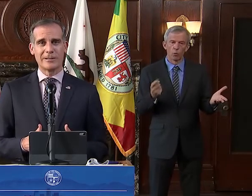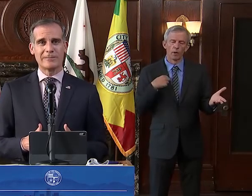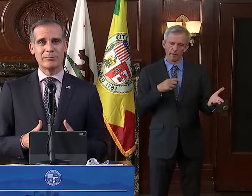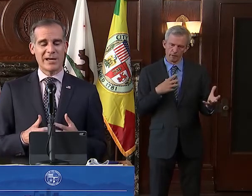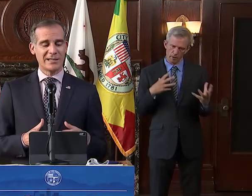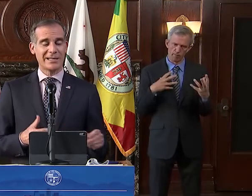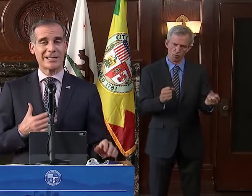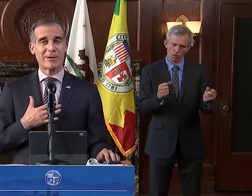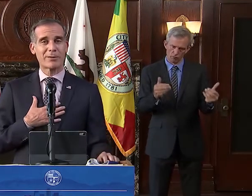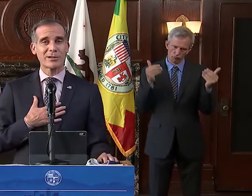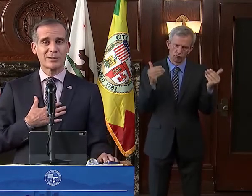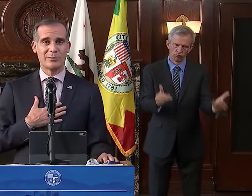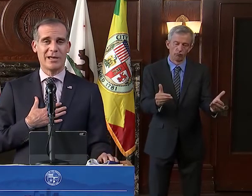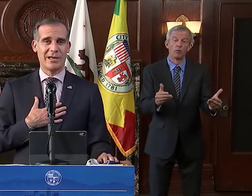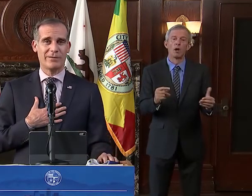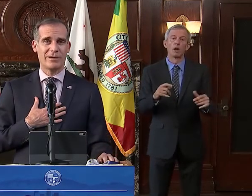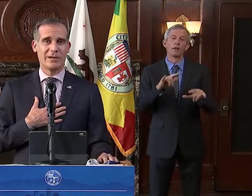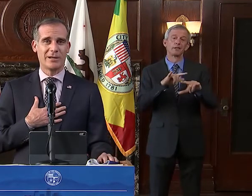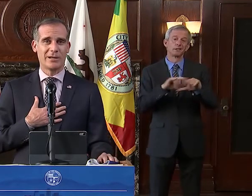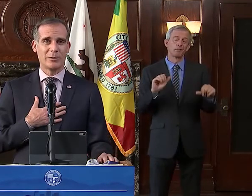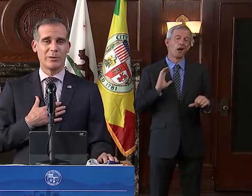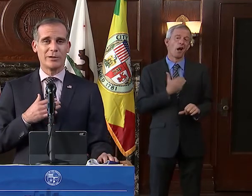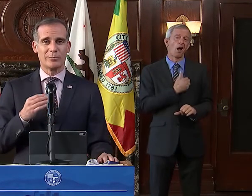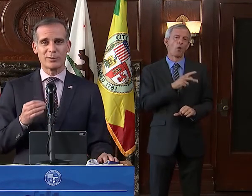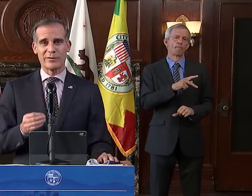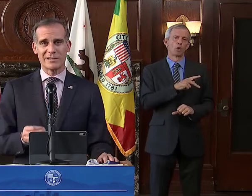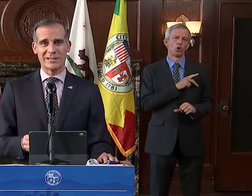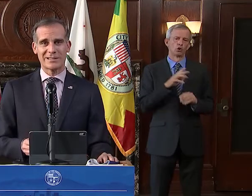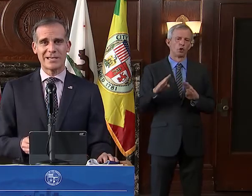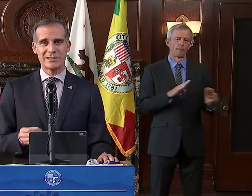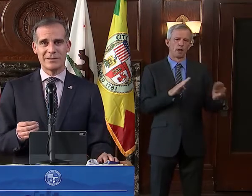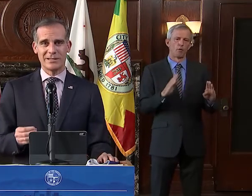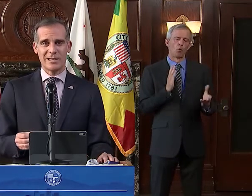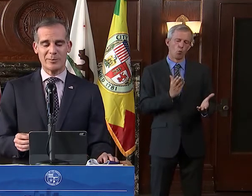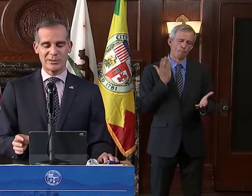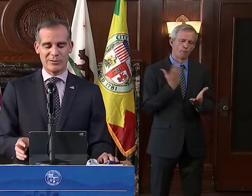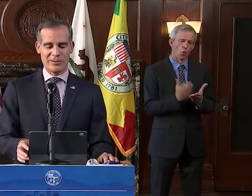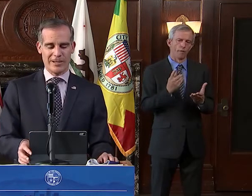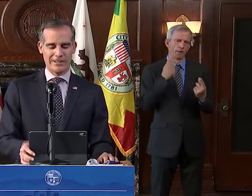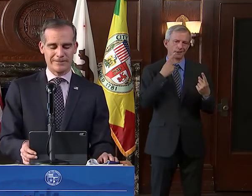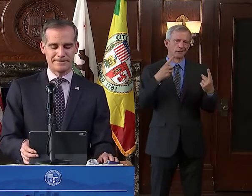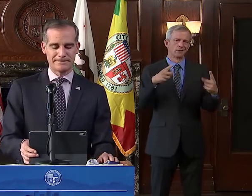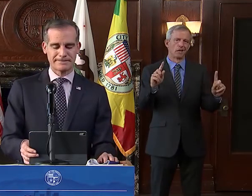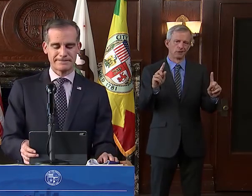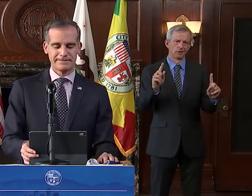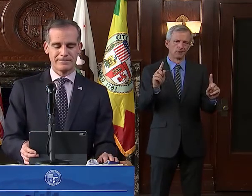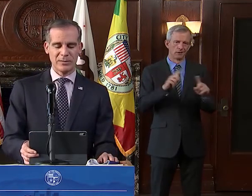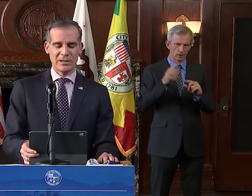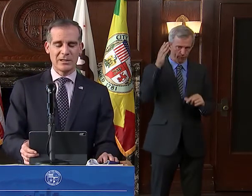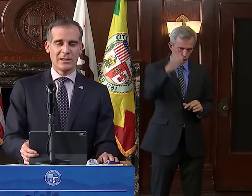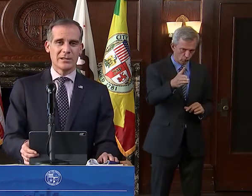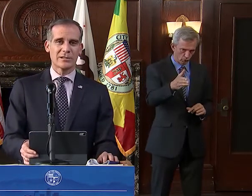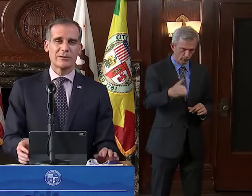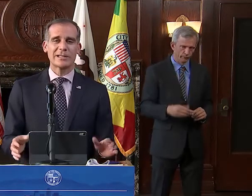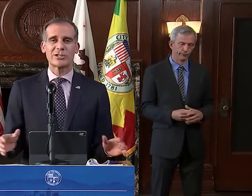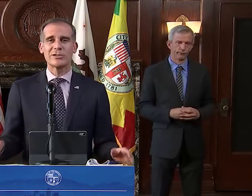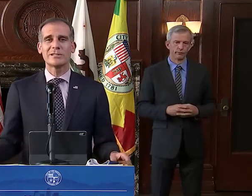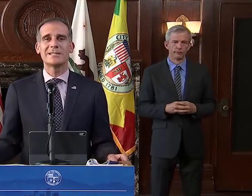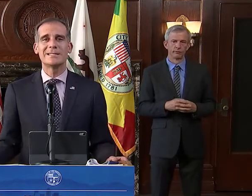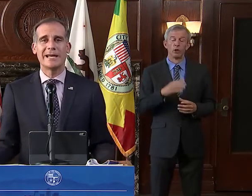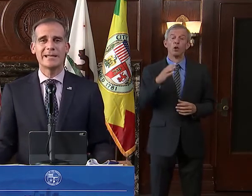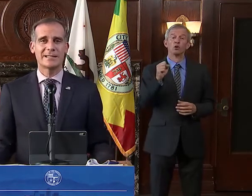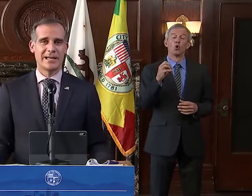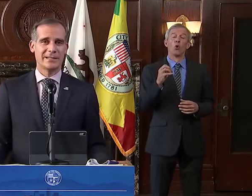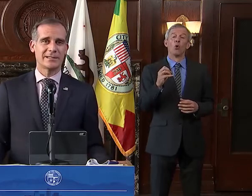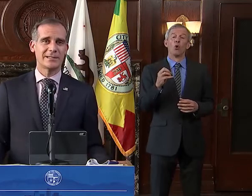also mandating that our personal behavior will prove the success of these steps or not. So let's turn